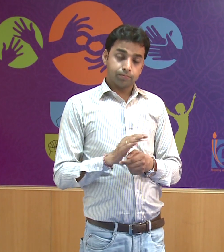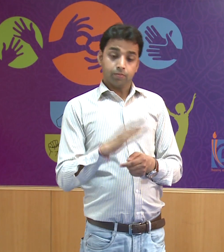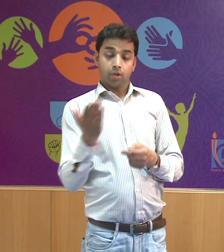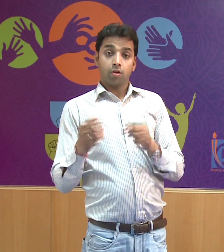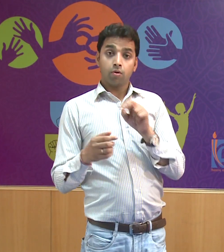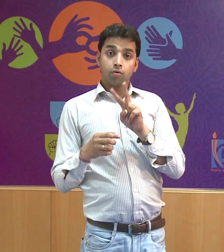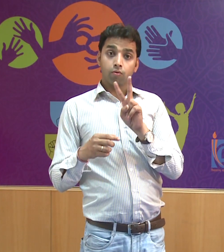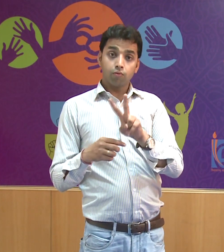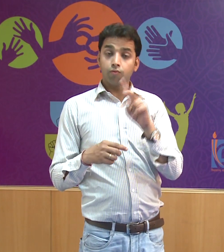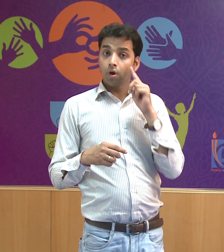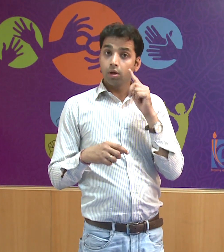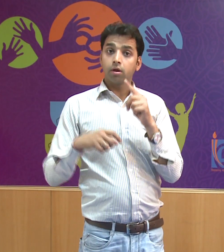Vikramshila,